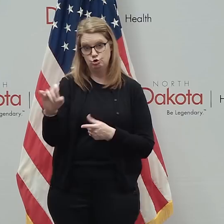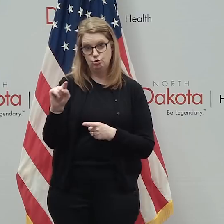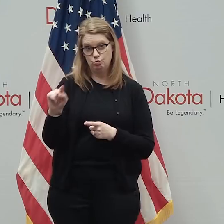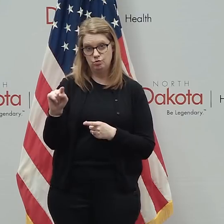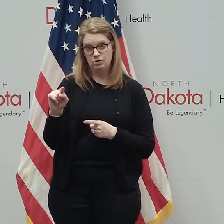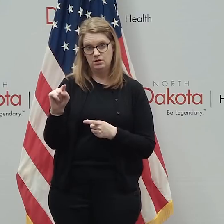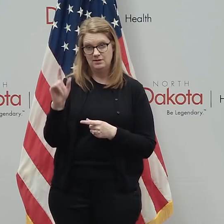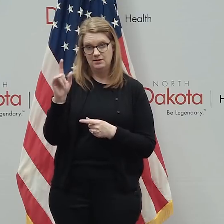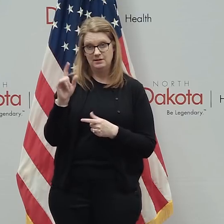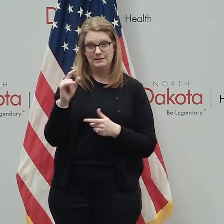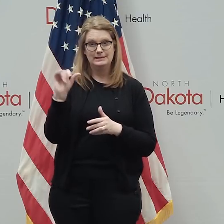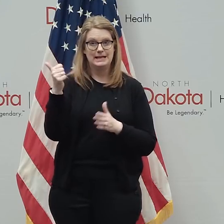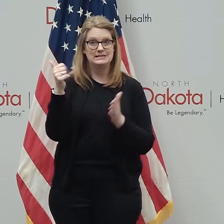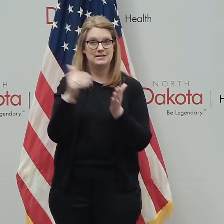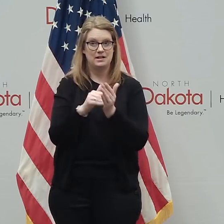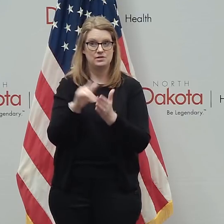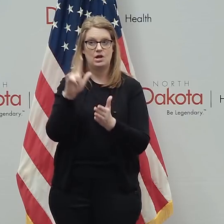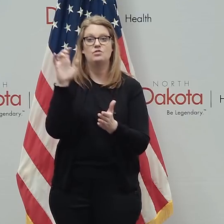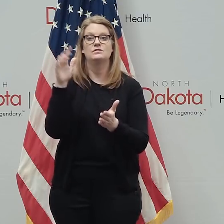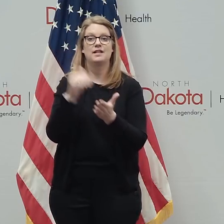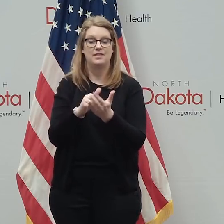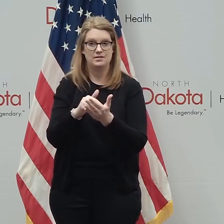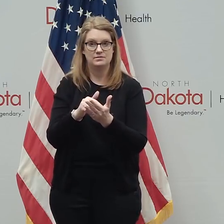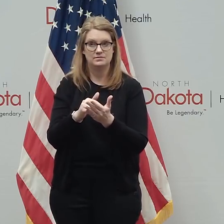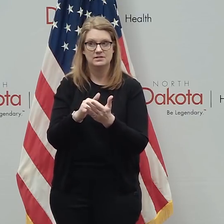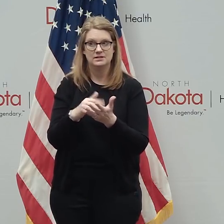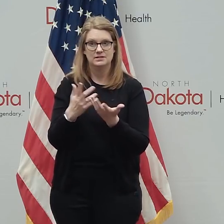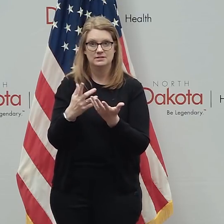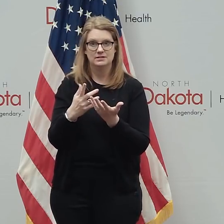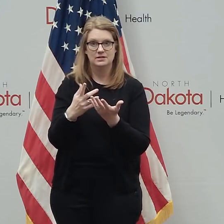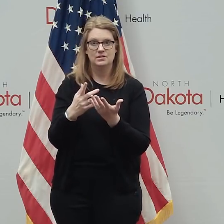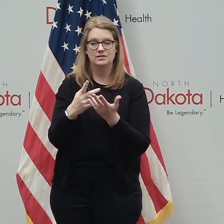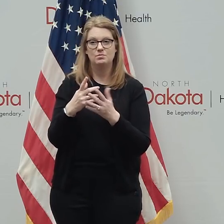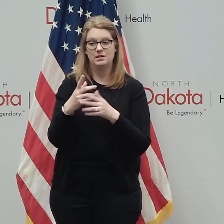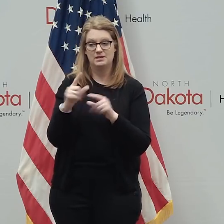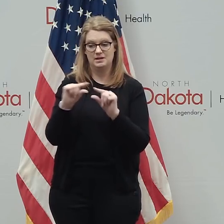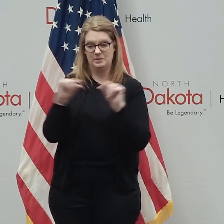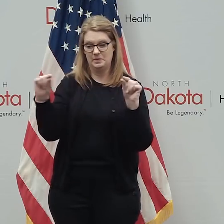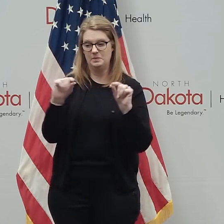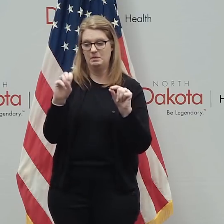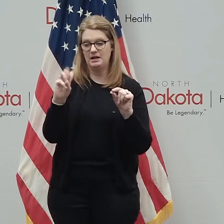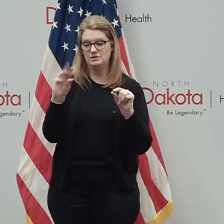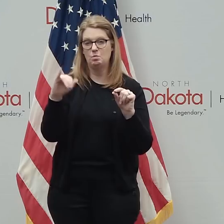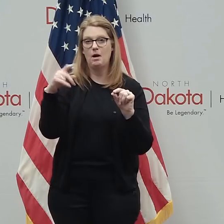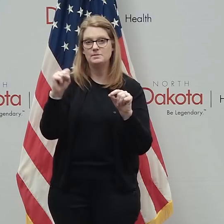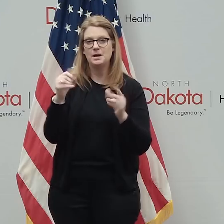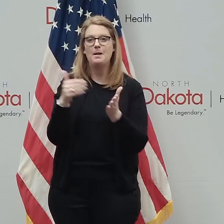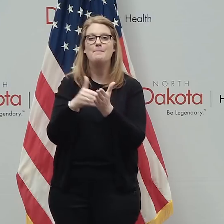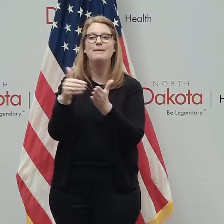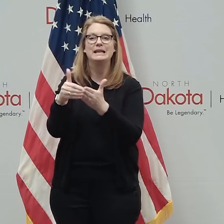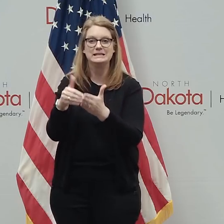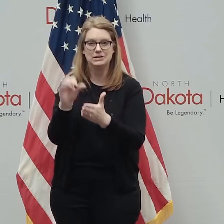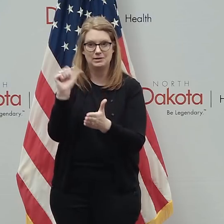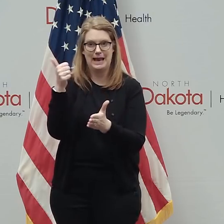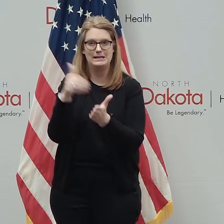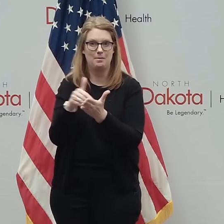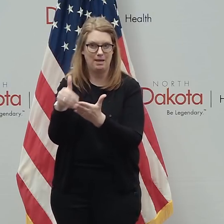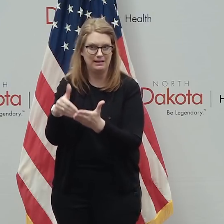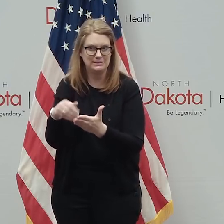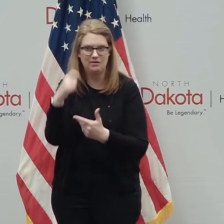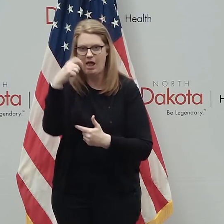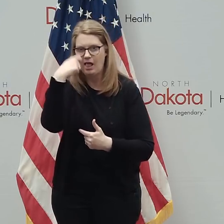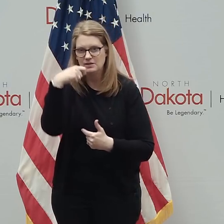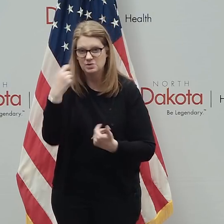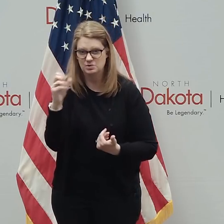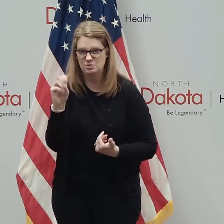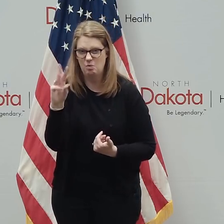about, tens of thousands or hundreds of thousands. When they're talking about things like swabs, they're talking about millions or tens of millions. And so